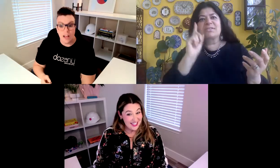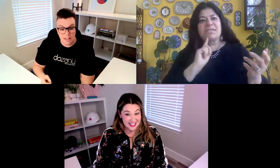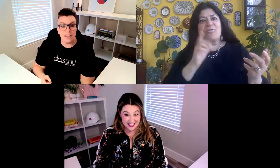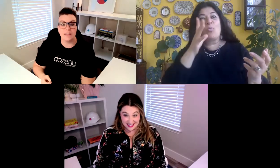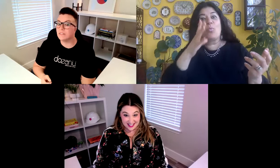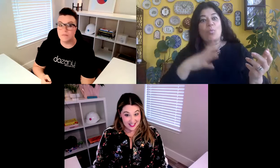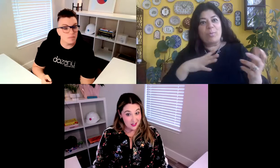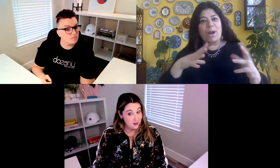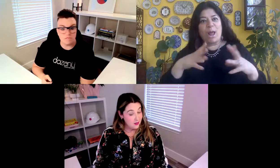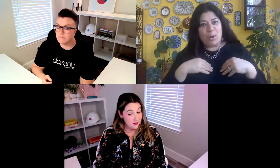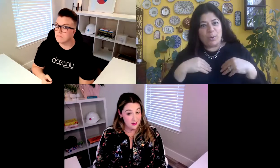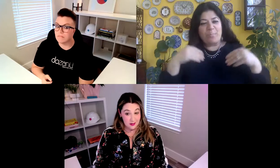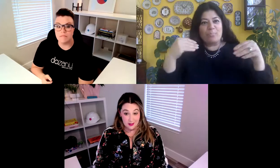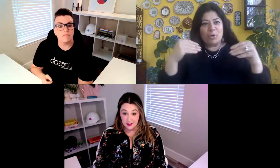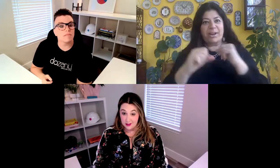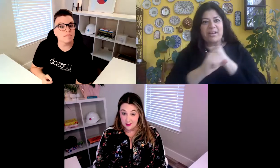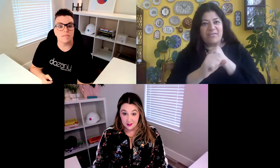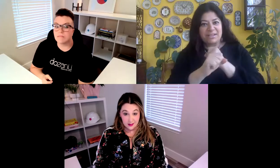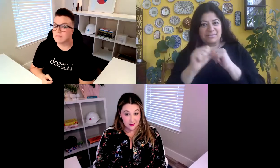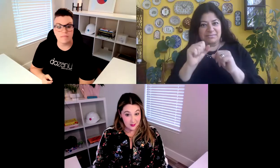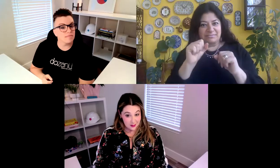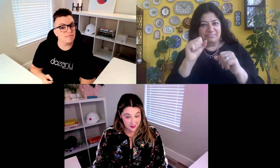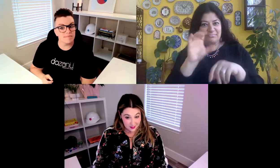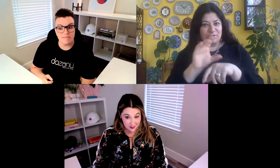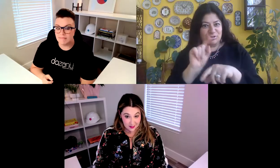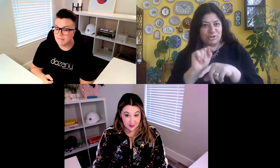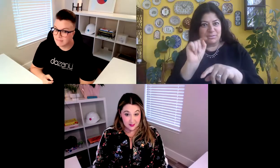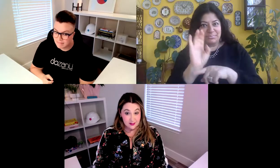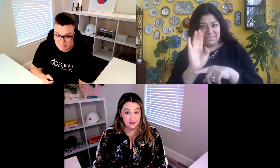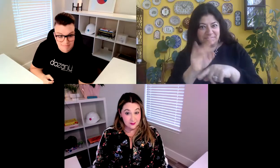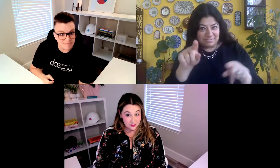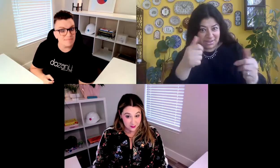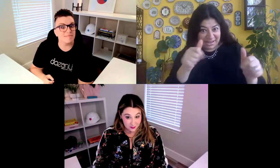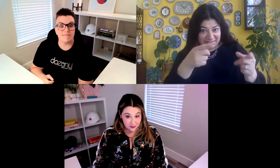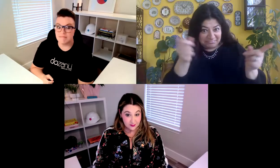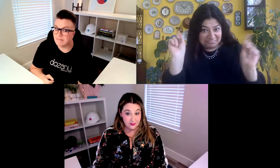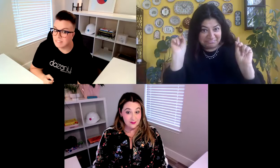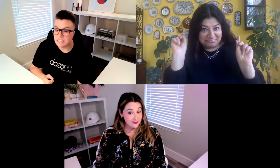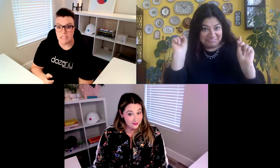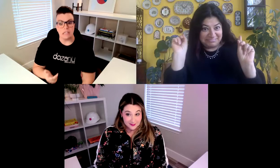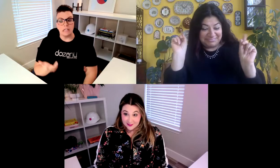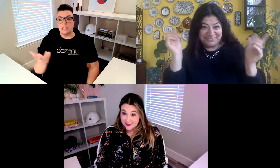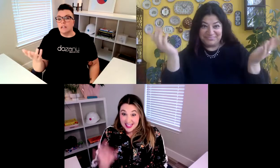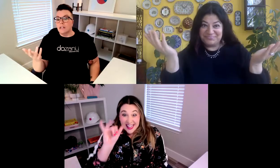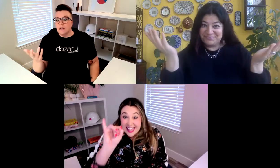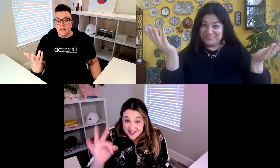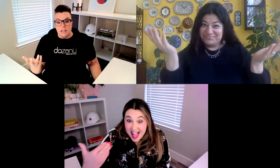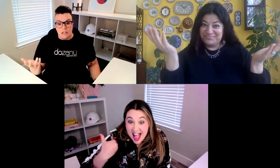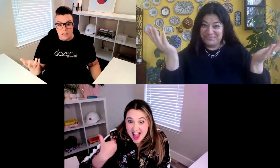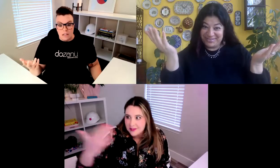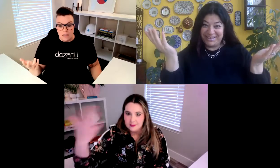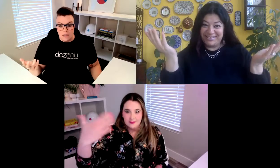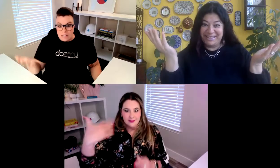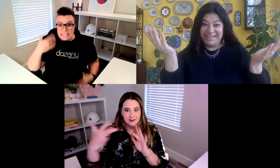of you are deaf women in the industry. How many other deaf women are owning business and marketing and doing, you know, consultant work,